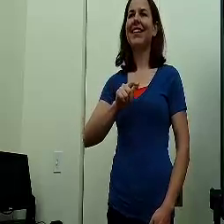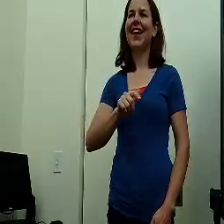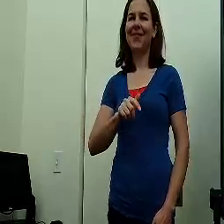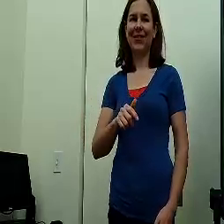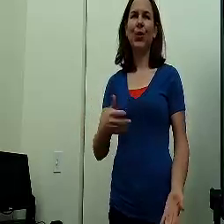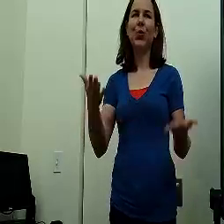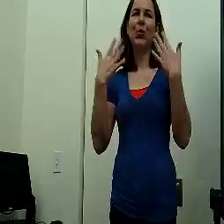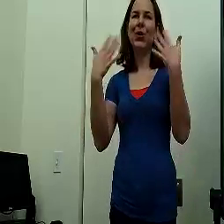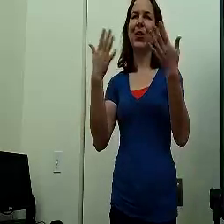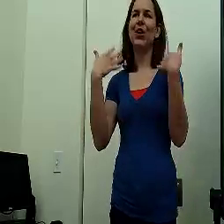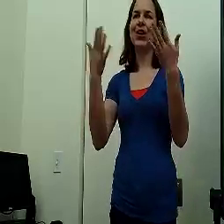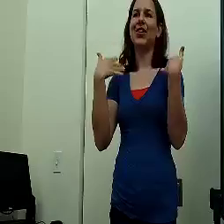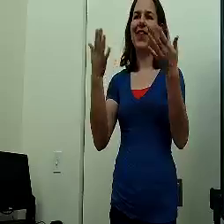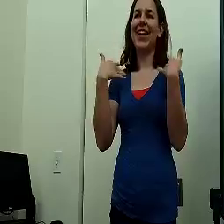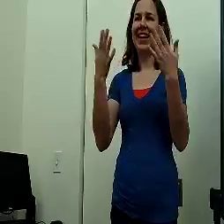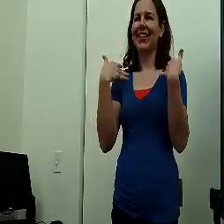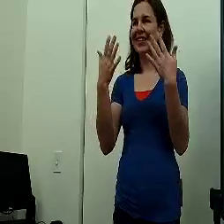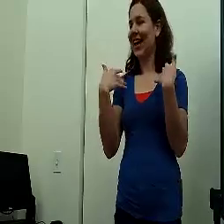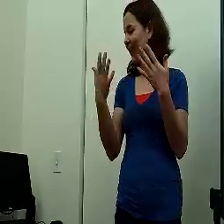Yep, cool. You're fanning yourself.